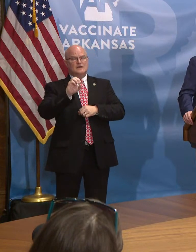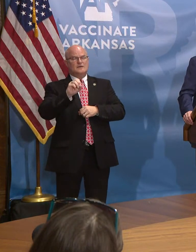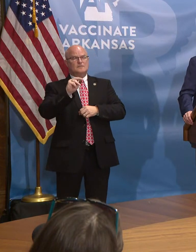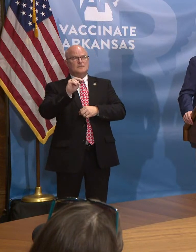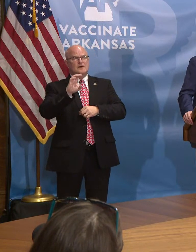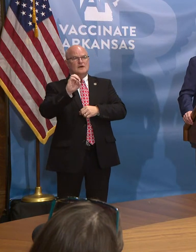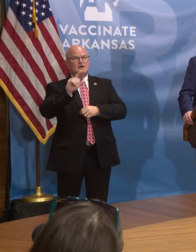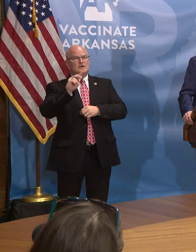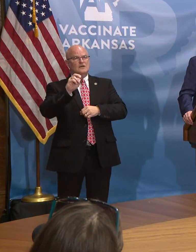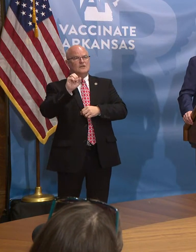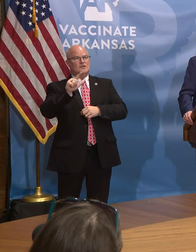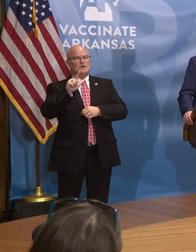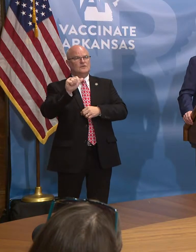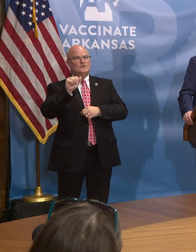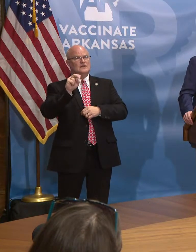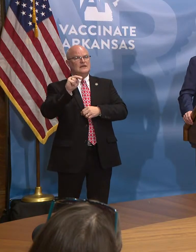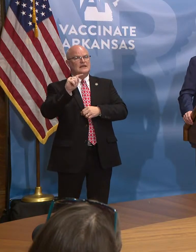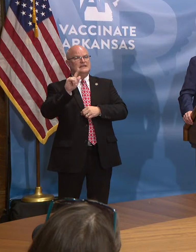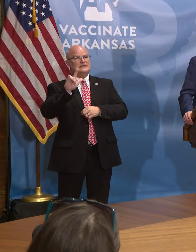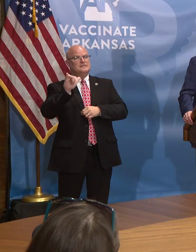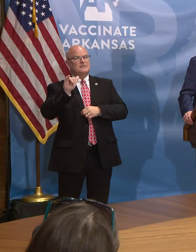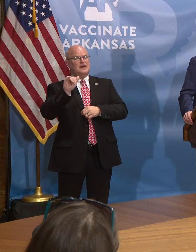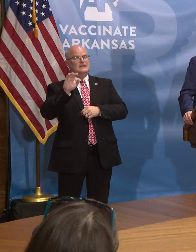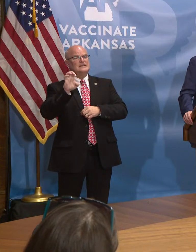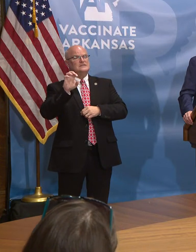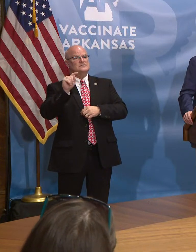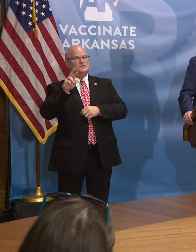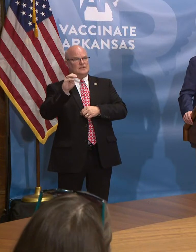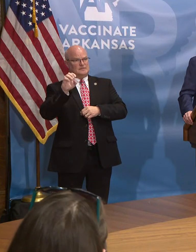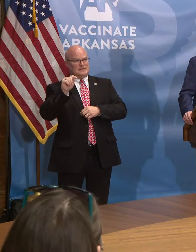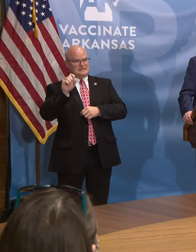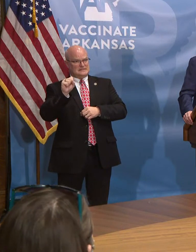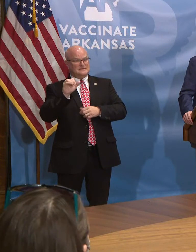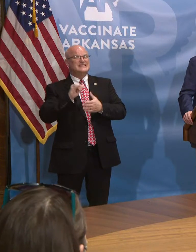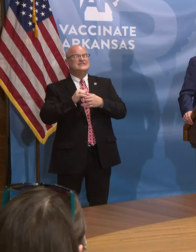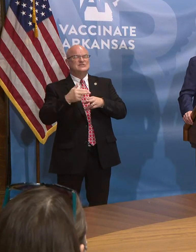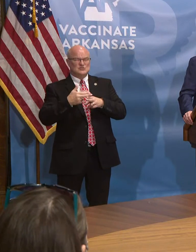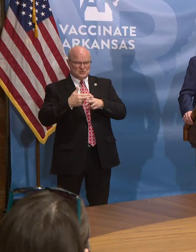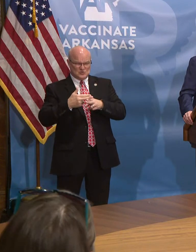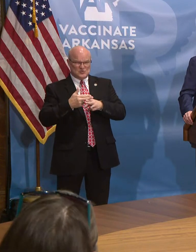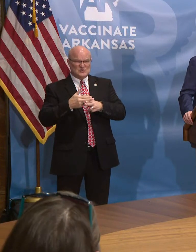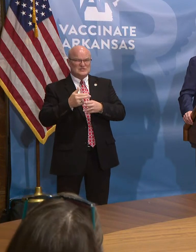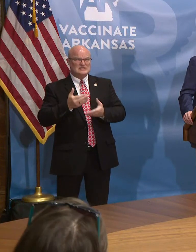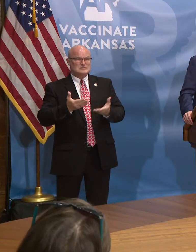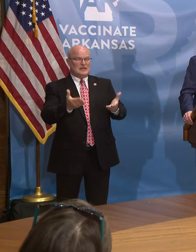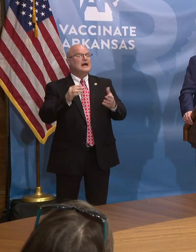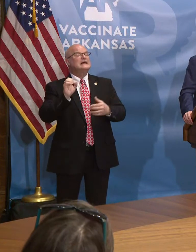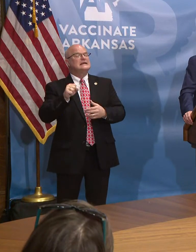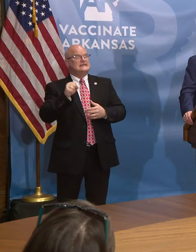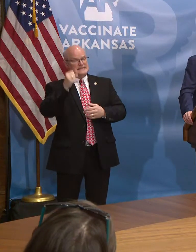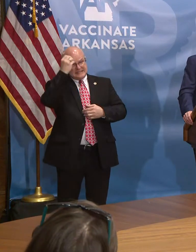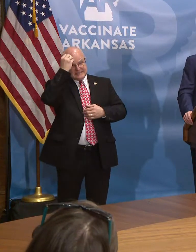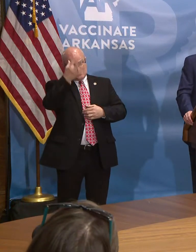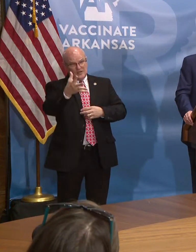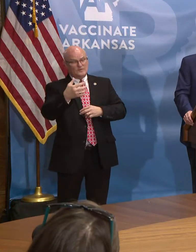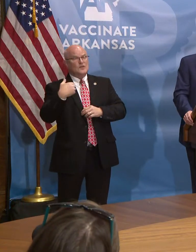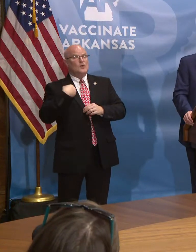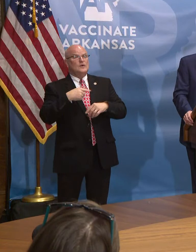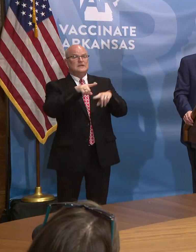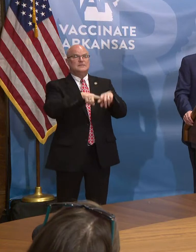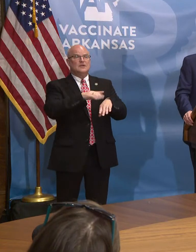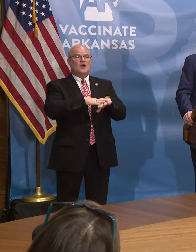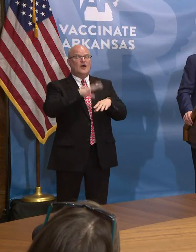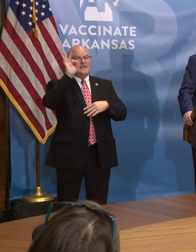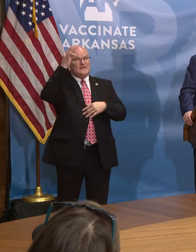monoclonal antibody treatments. It is in short supply. That's without any question. Let me emphasize that we are dependent